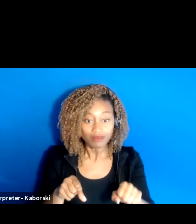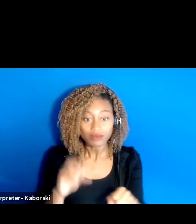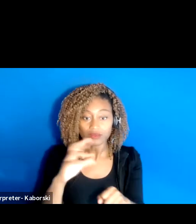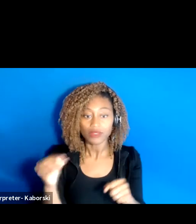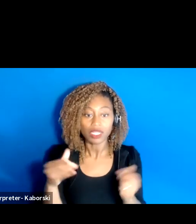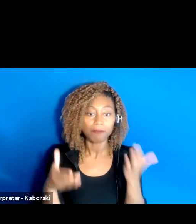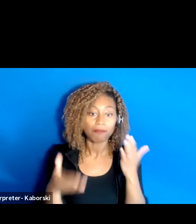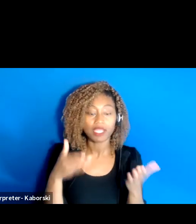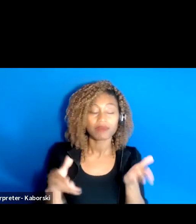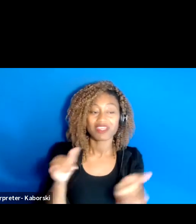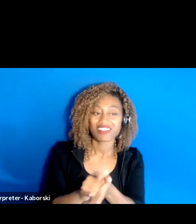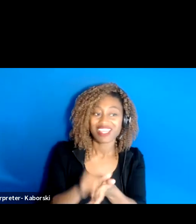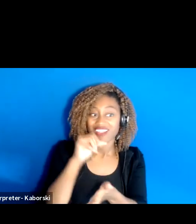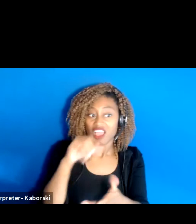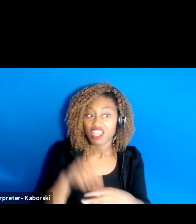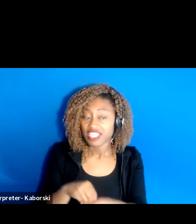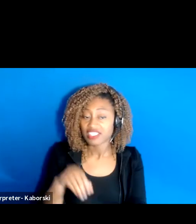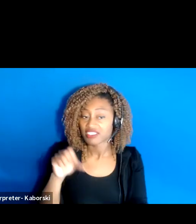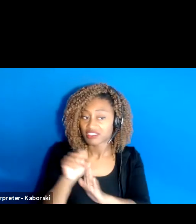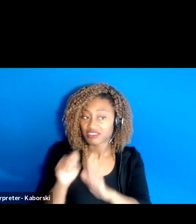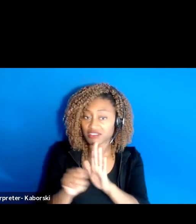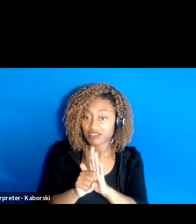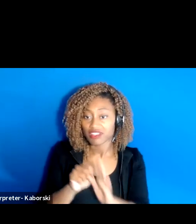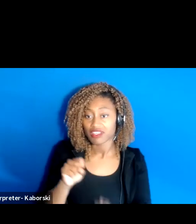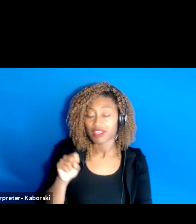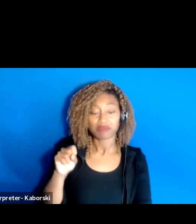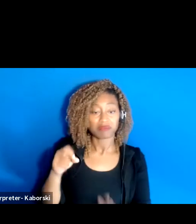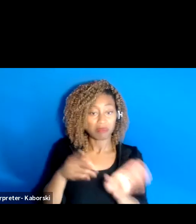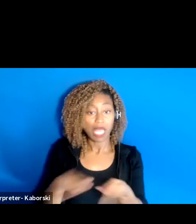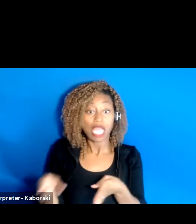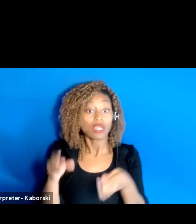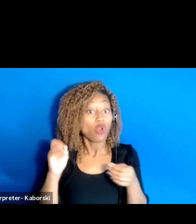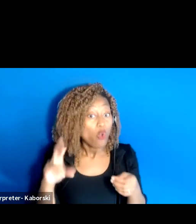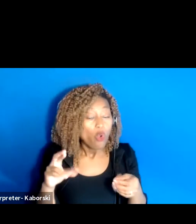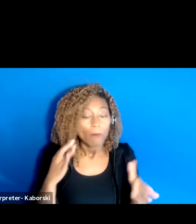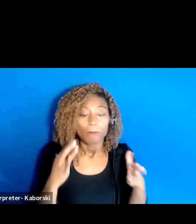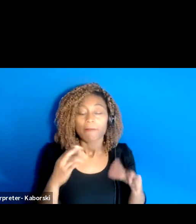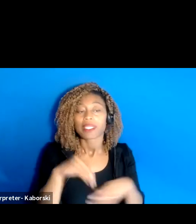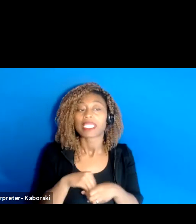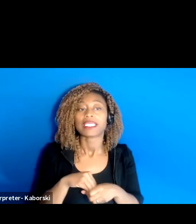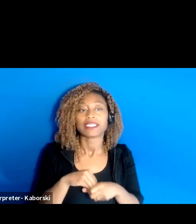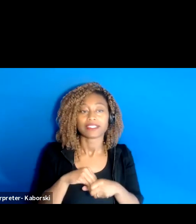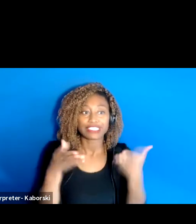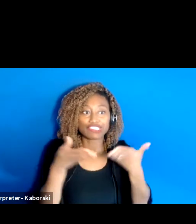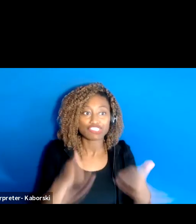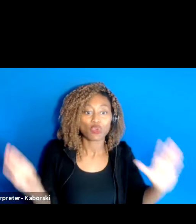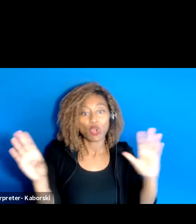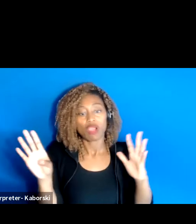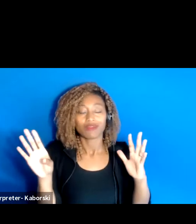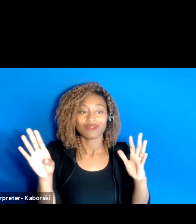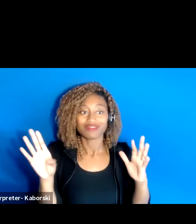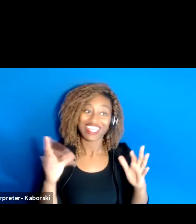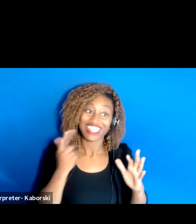be outside of the state plan or are within the general parameters of the state